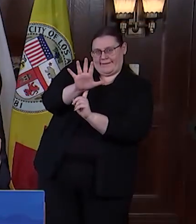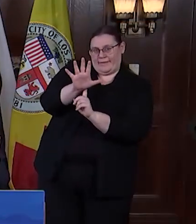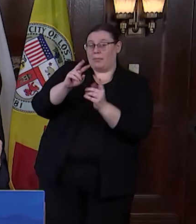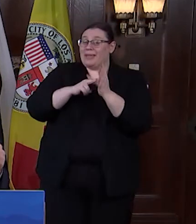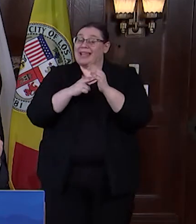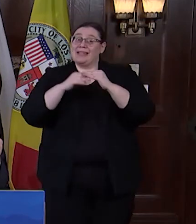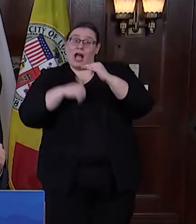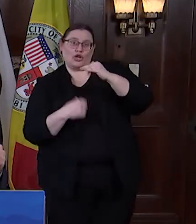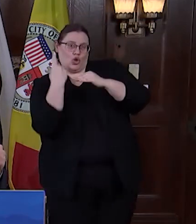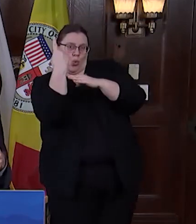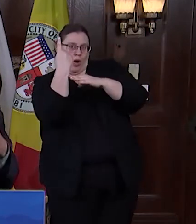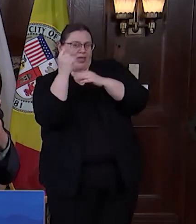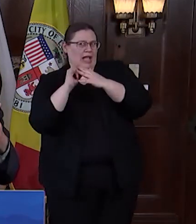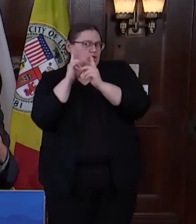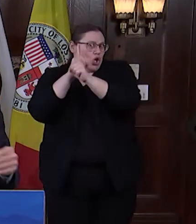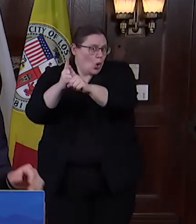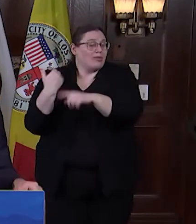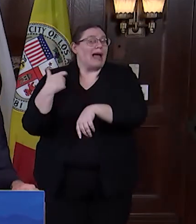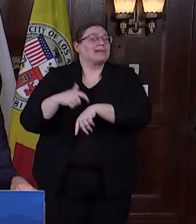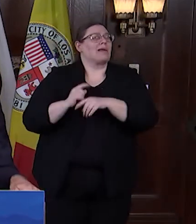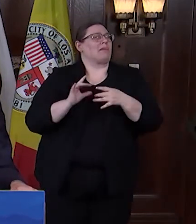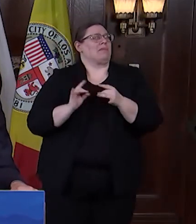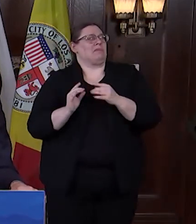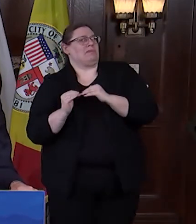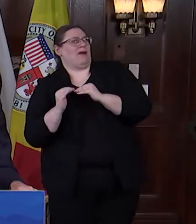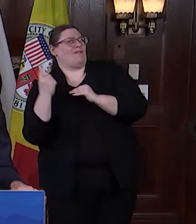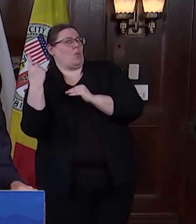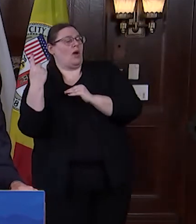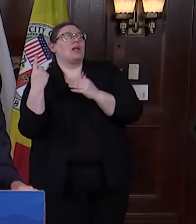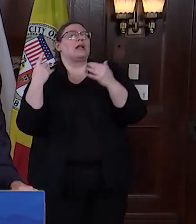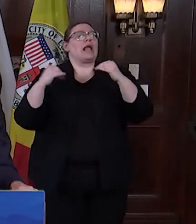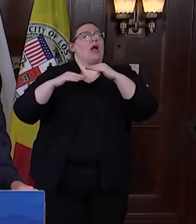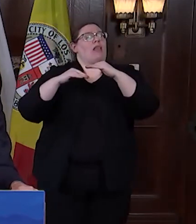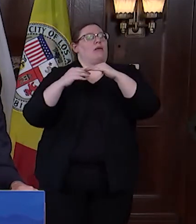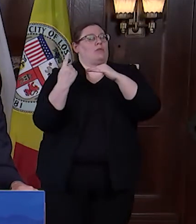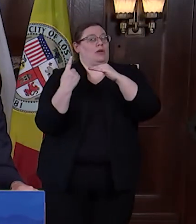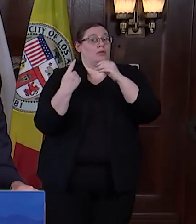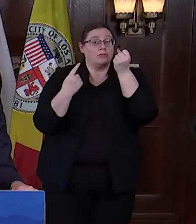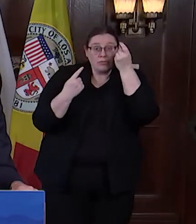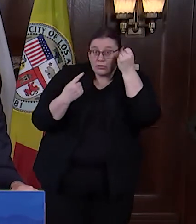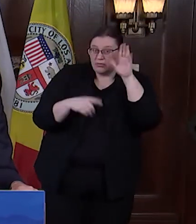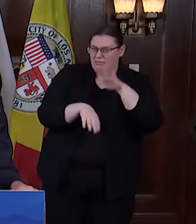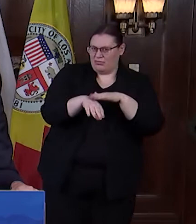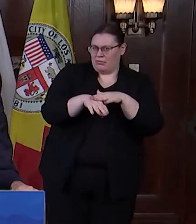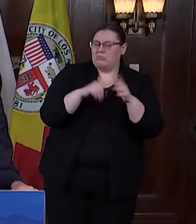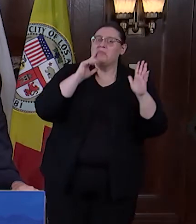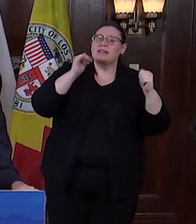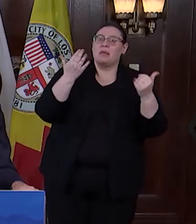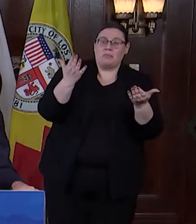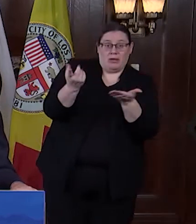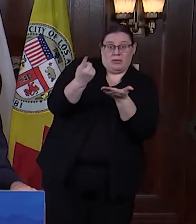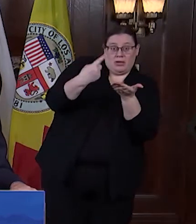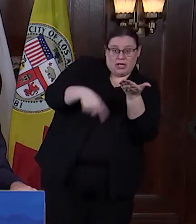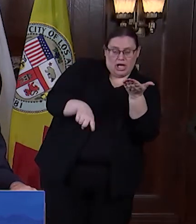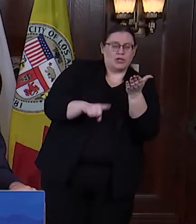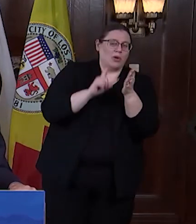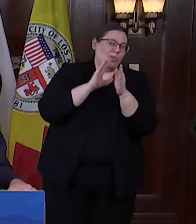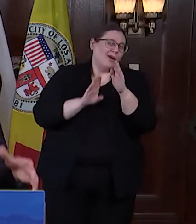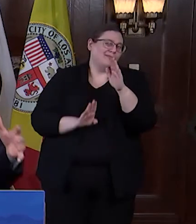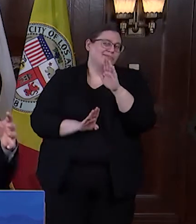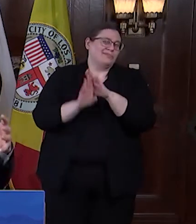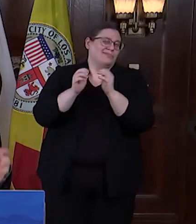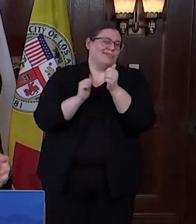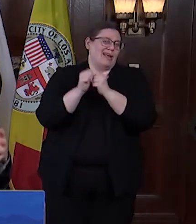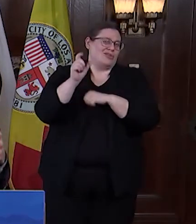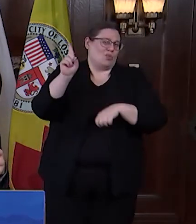under that 1 again. Last time we spoke, it was above that 1. Although they do expect the possibility that next week it will go above that 1,